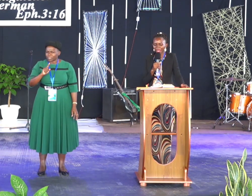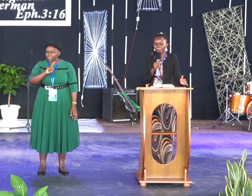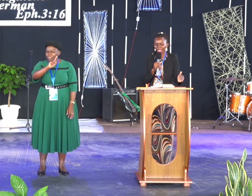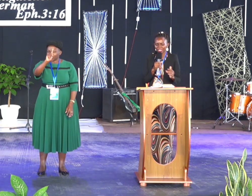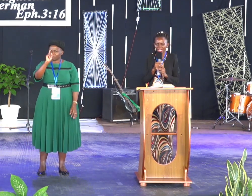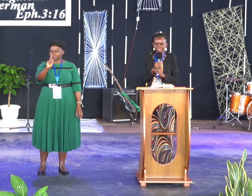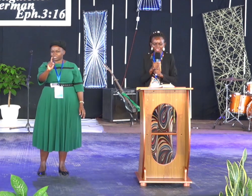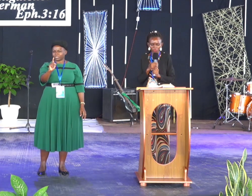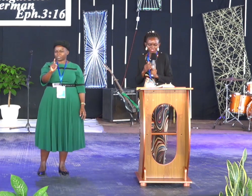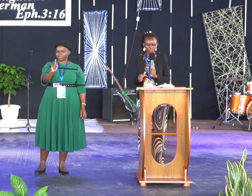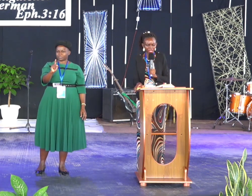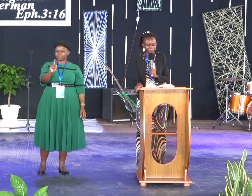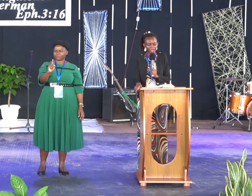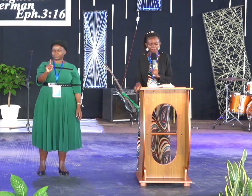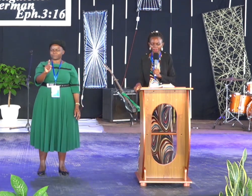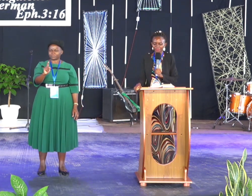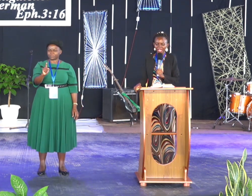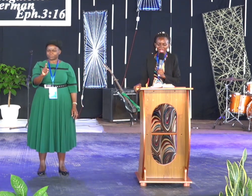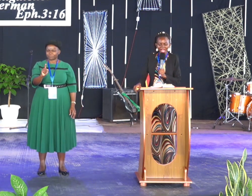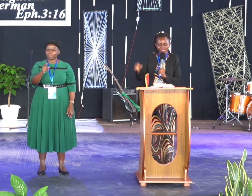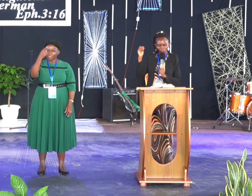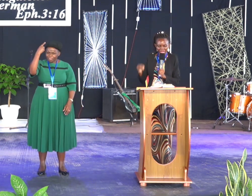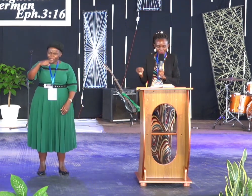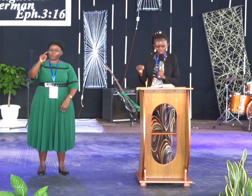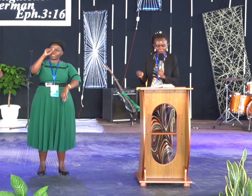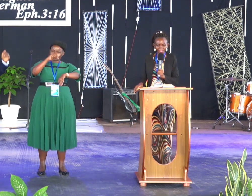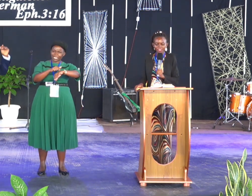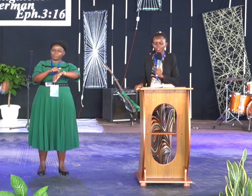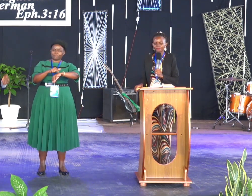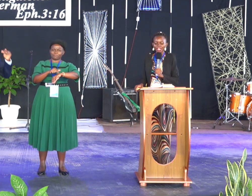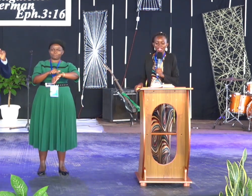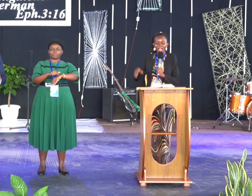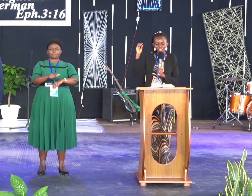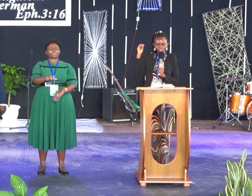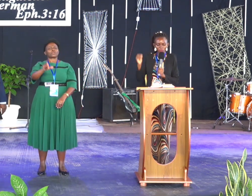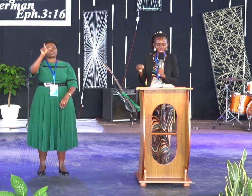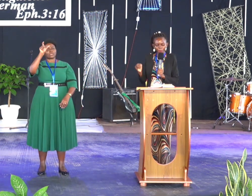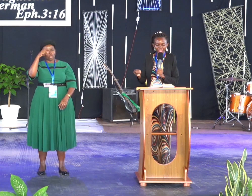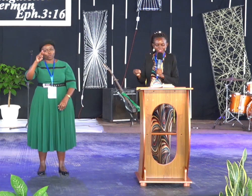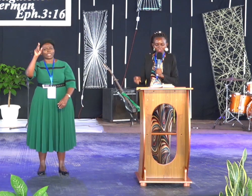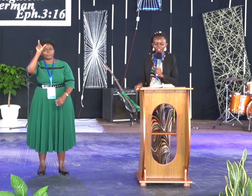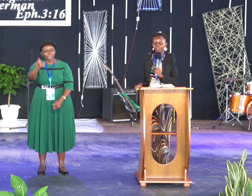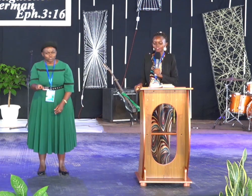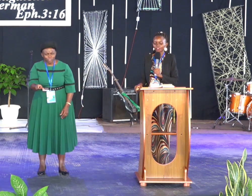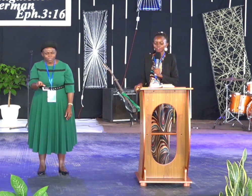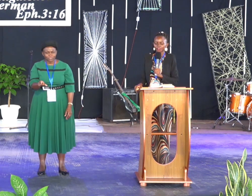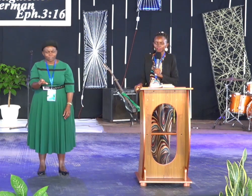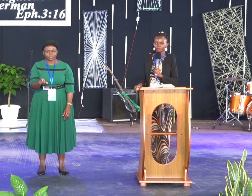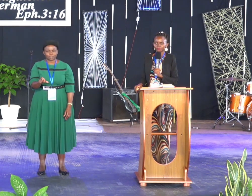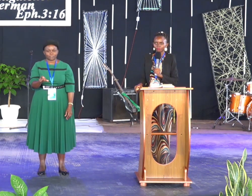And the man Pilate asked a question. Mukiseera ekituufu. At the right moment. Eri omuntu omutuufu. And to the right person.